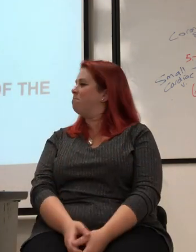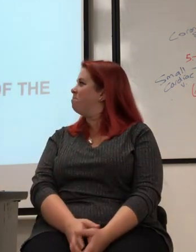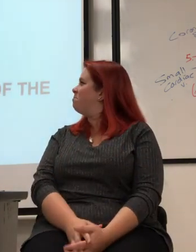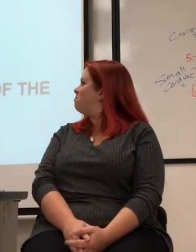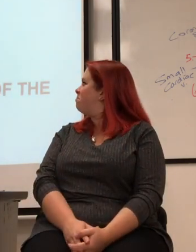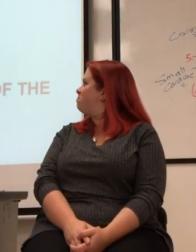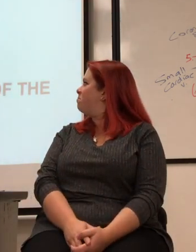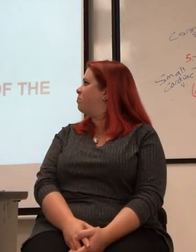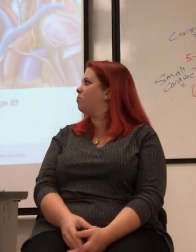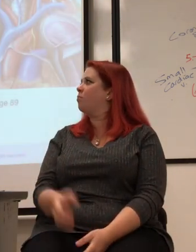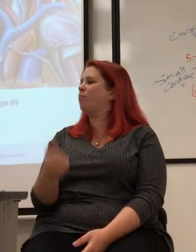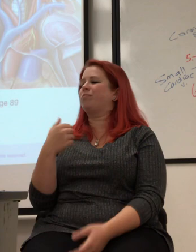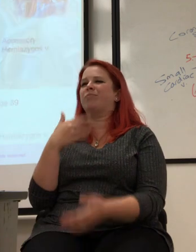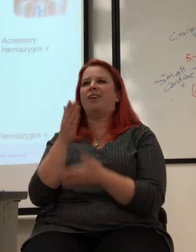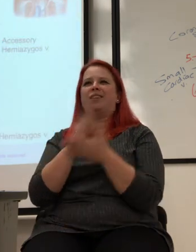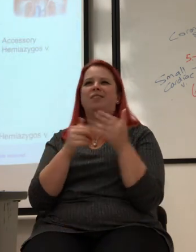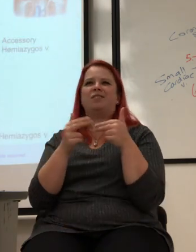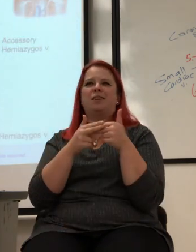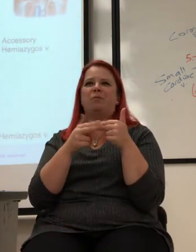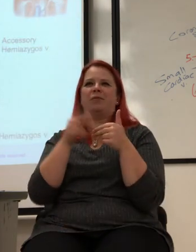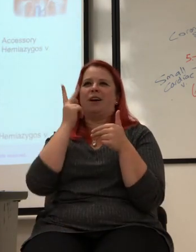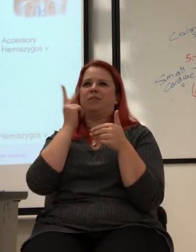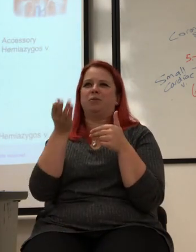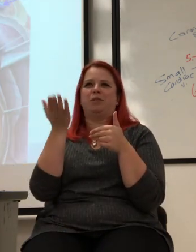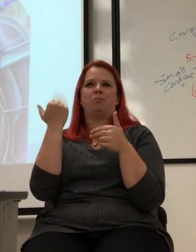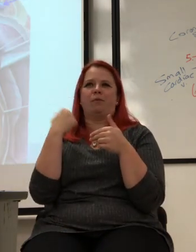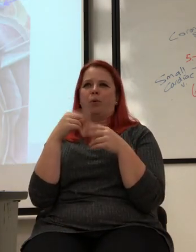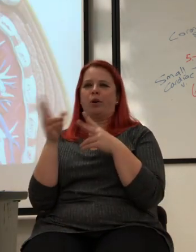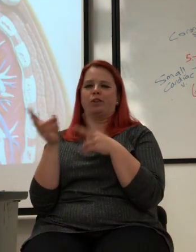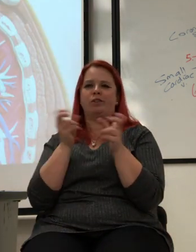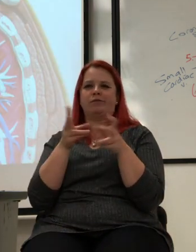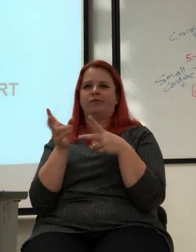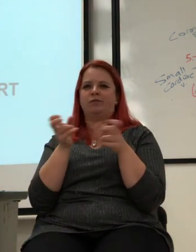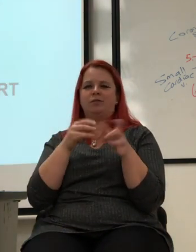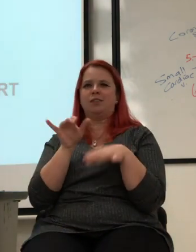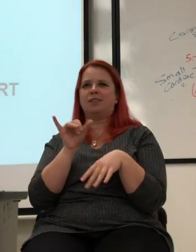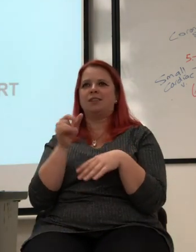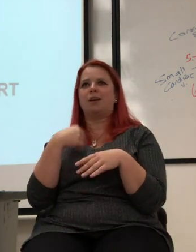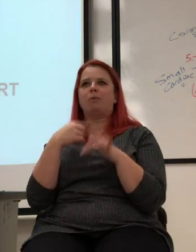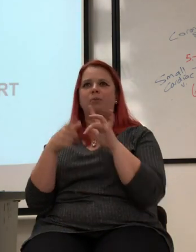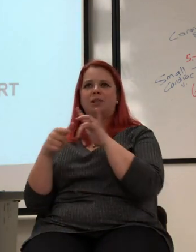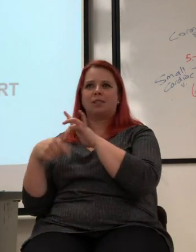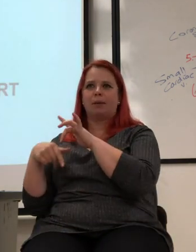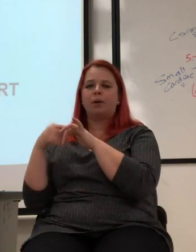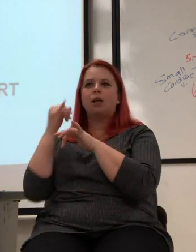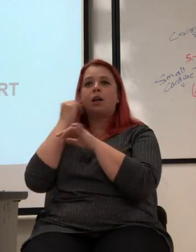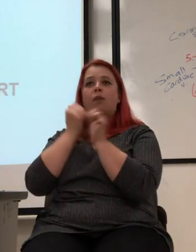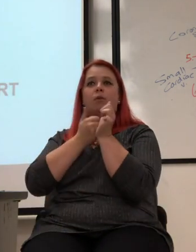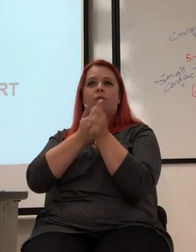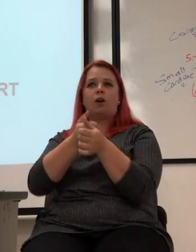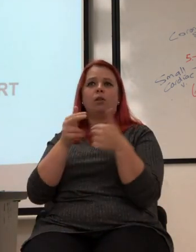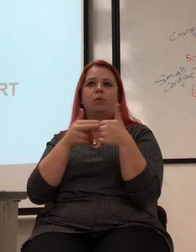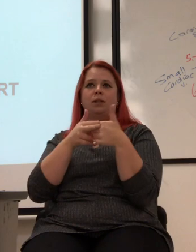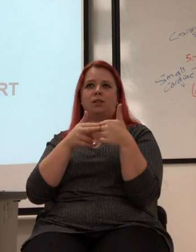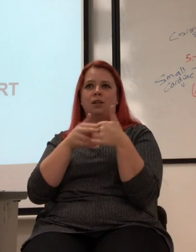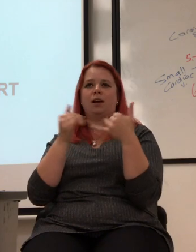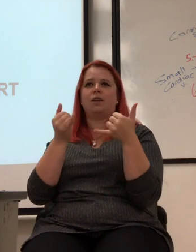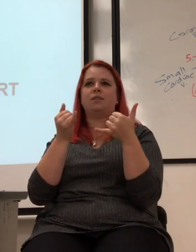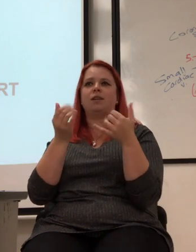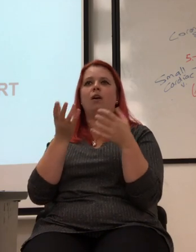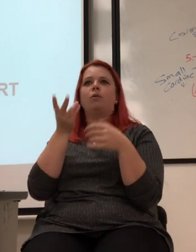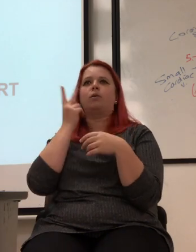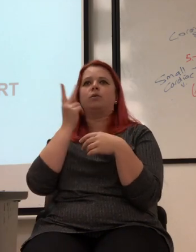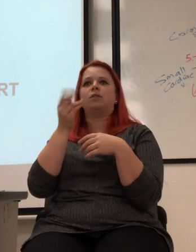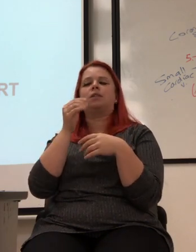Okay, I have some redundant slides here. I'm going to skip through these. I already taught this information. Let's skip to, if you're following me in the slides, where it says anatomy of the